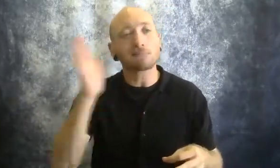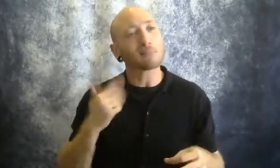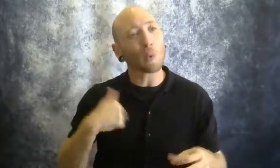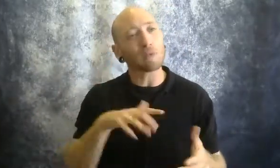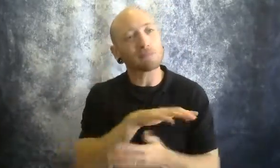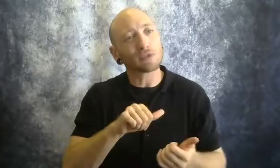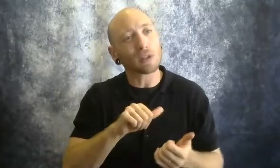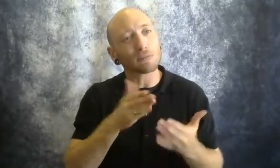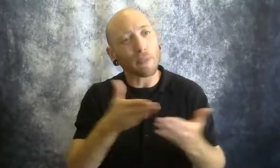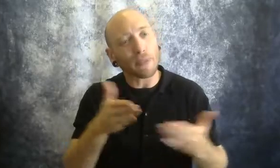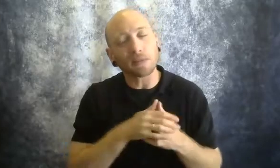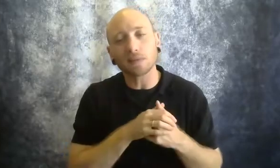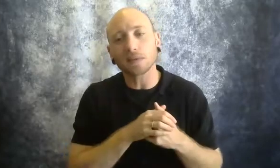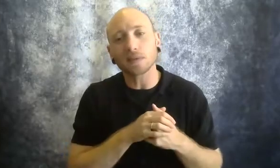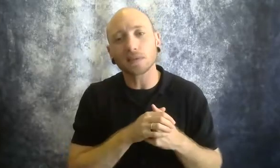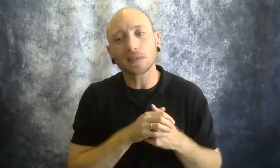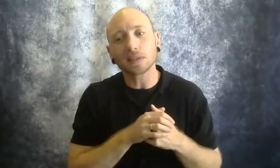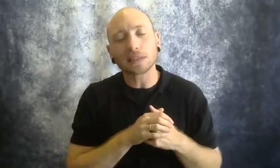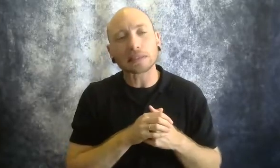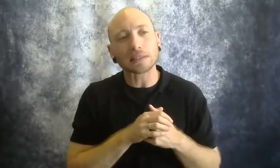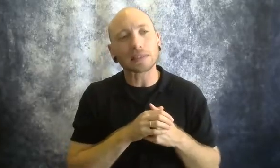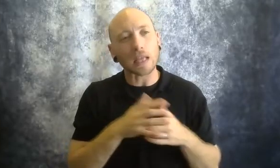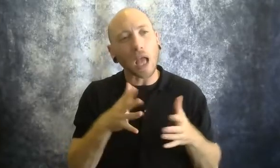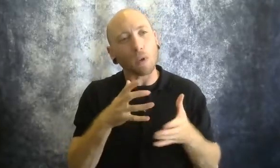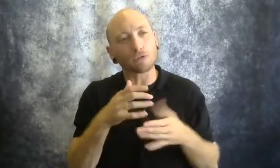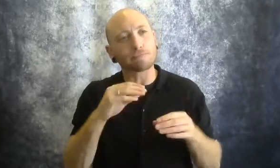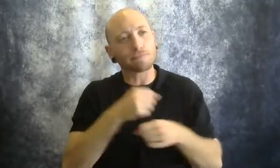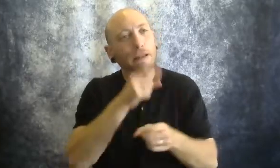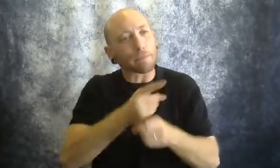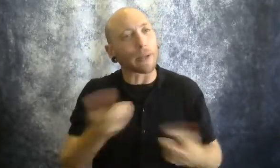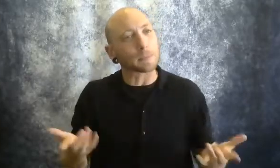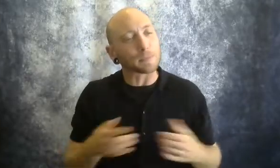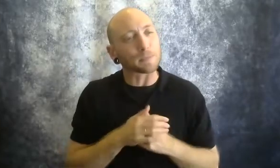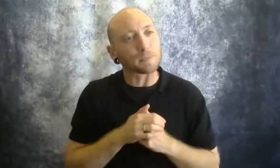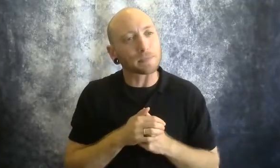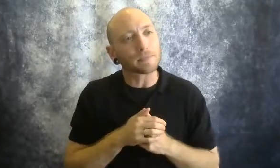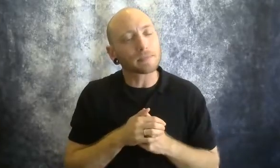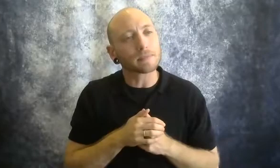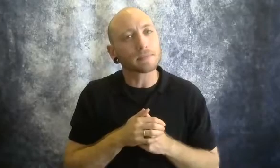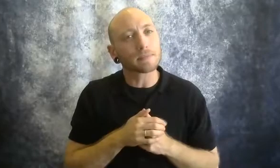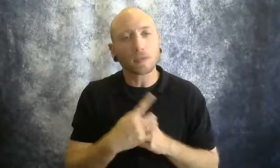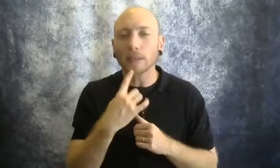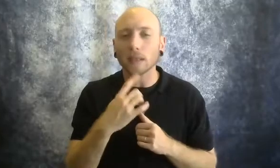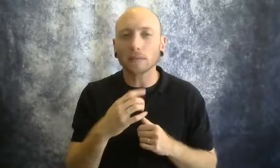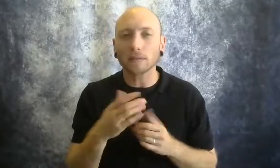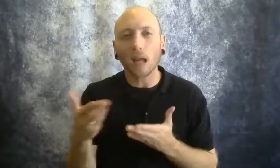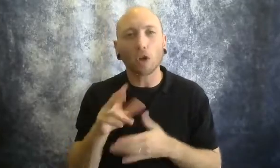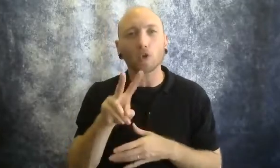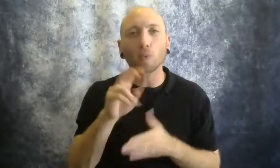the story. And I said, we destroyed property. And I said, I don't believe in that today. And I'm here to make retribution, for